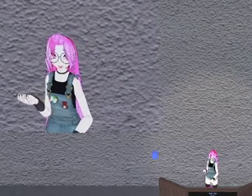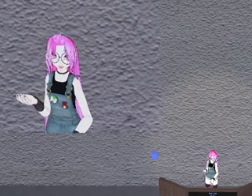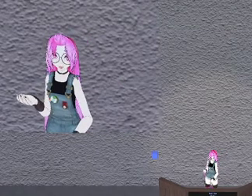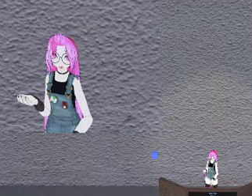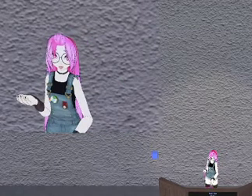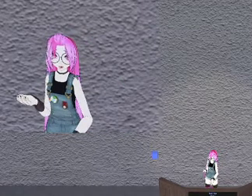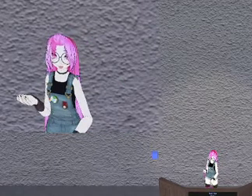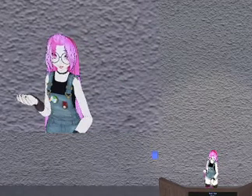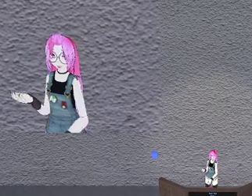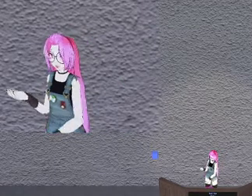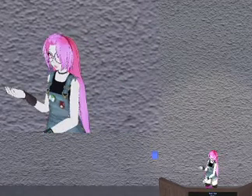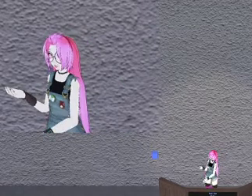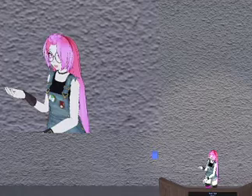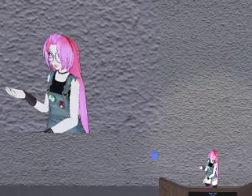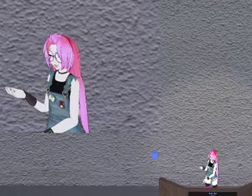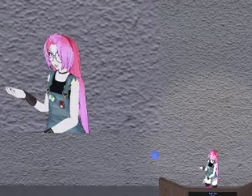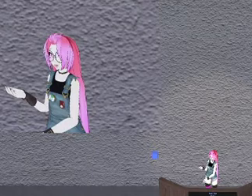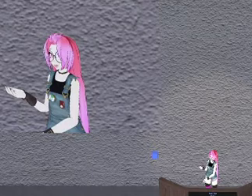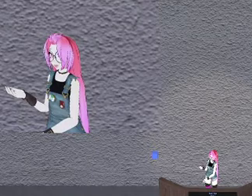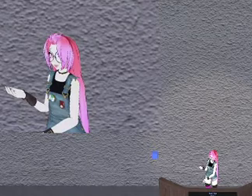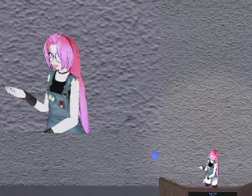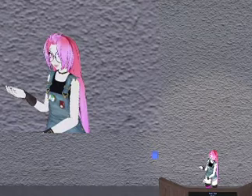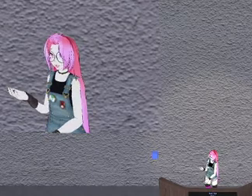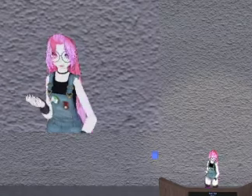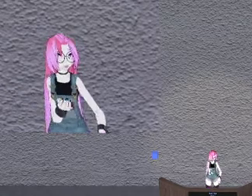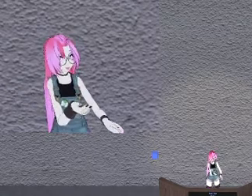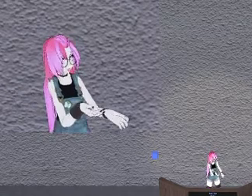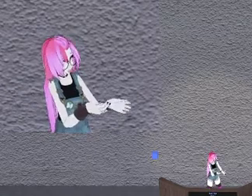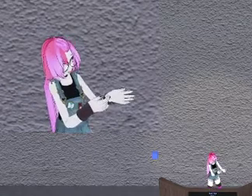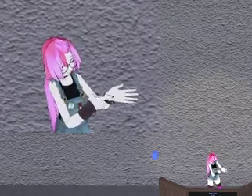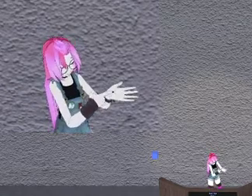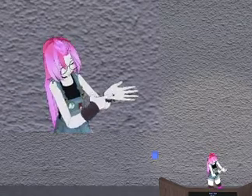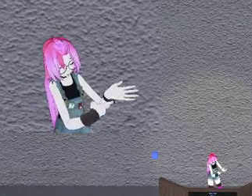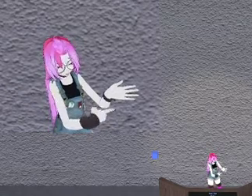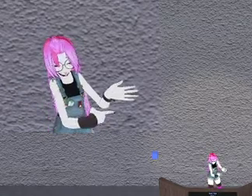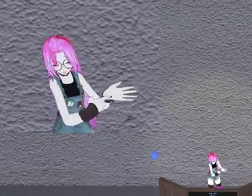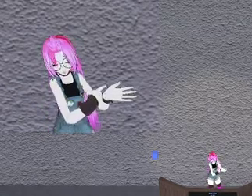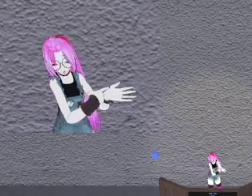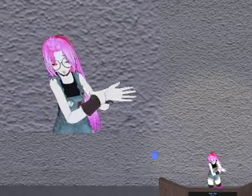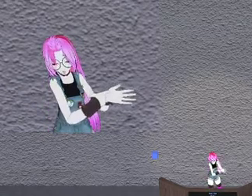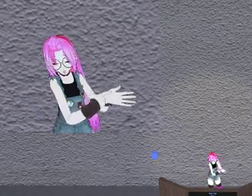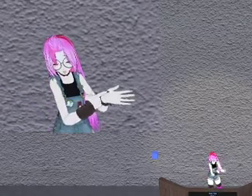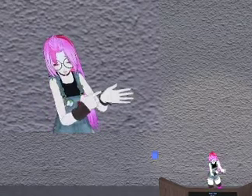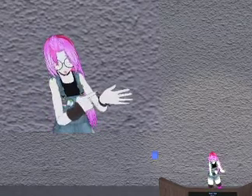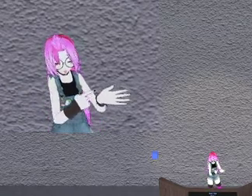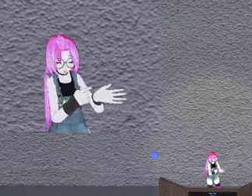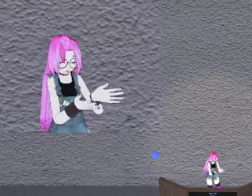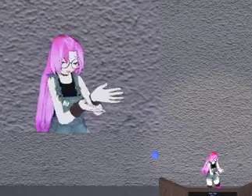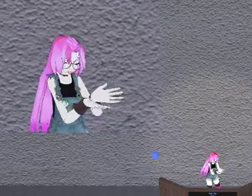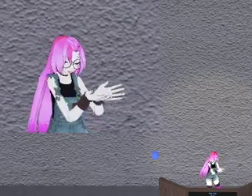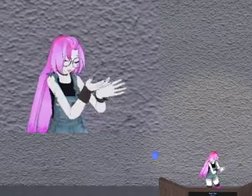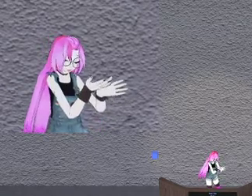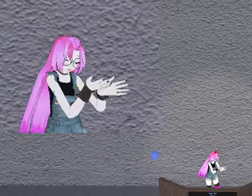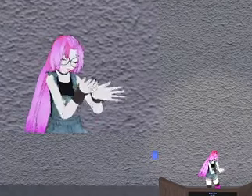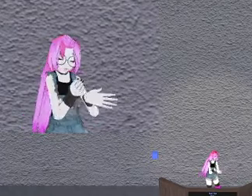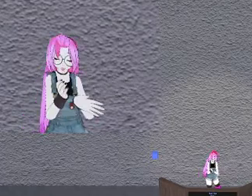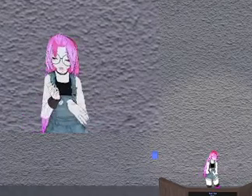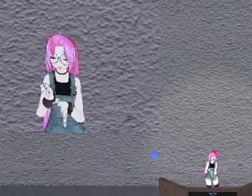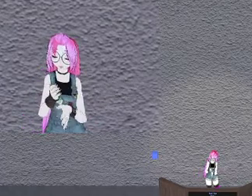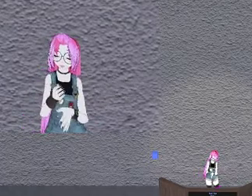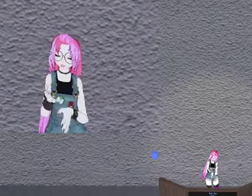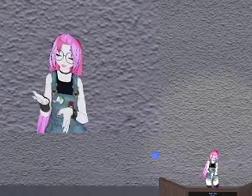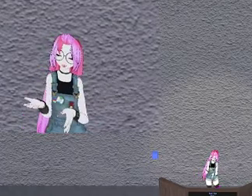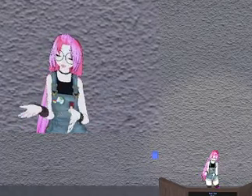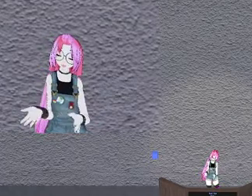world with like even just like a picture, like Dummy's World, he has a picture of it, just going in there and being able to like point at it and be like, okay, like put your hand here or